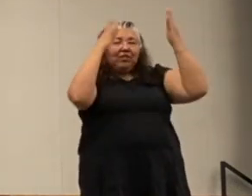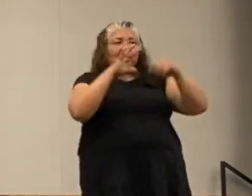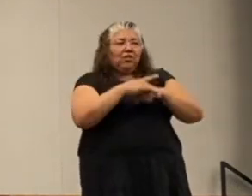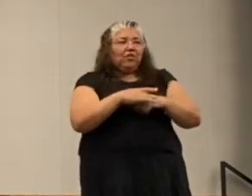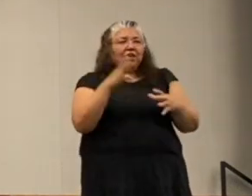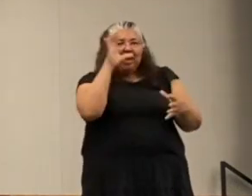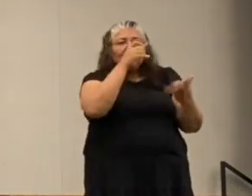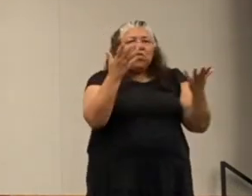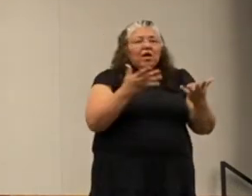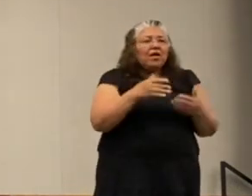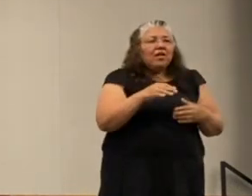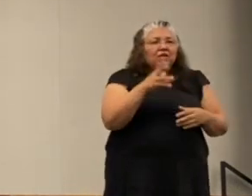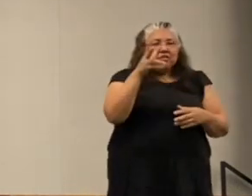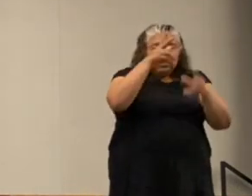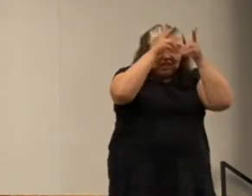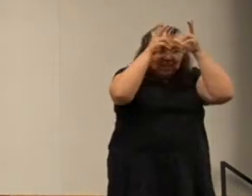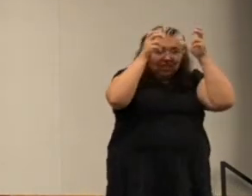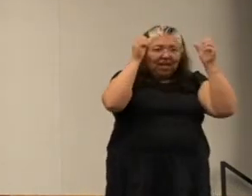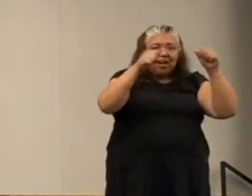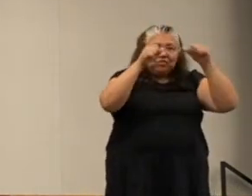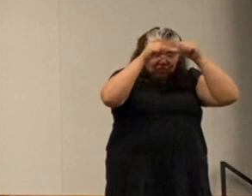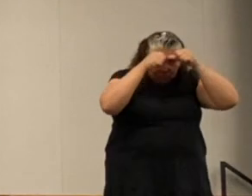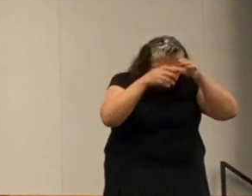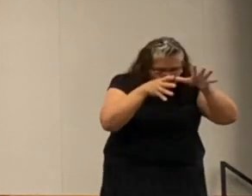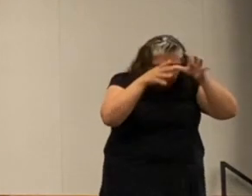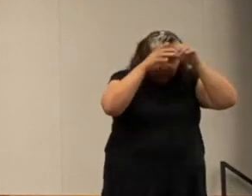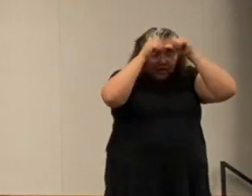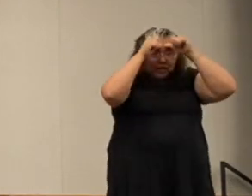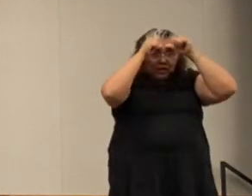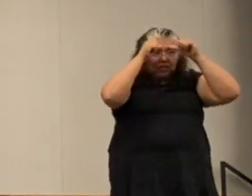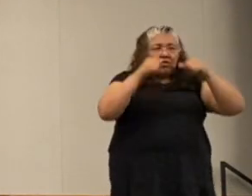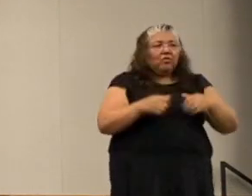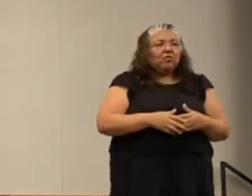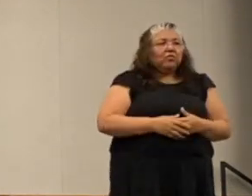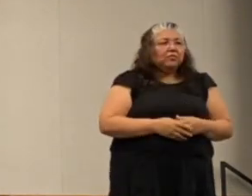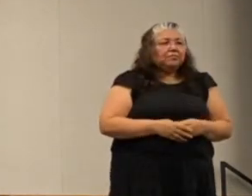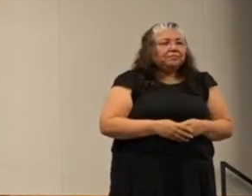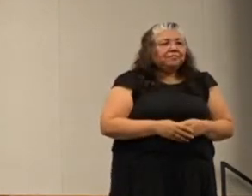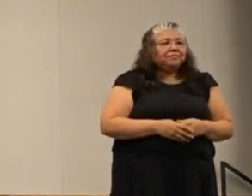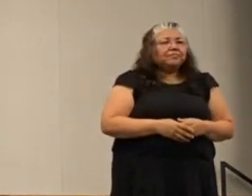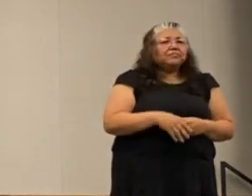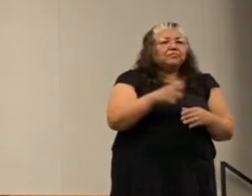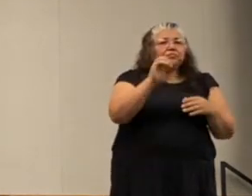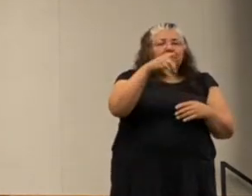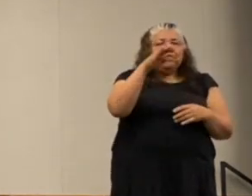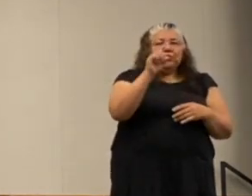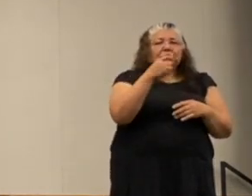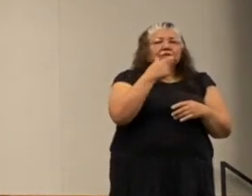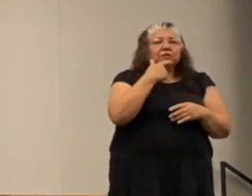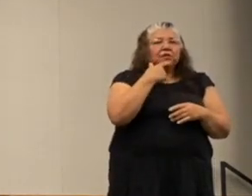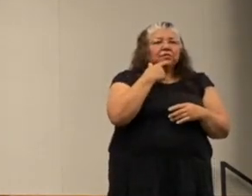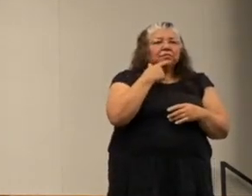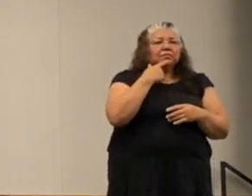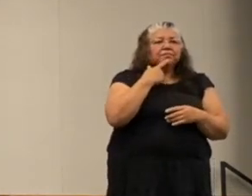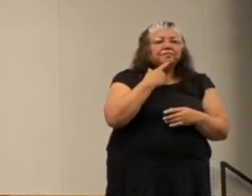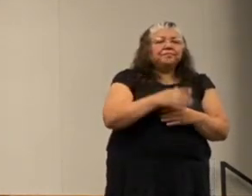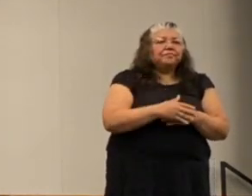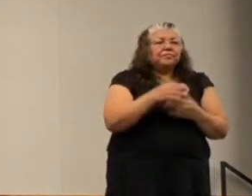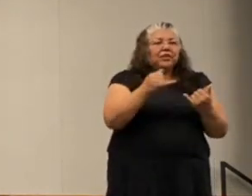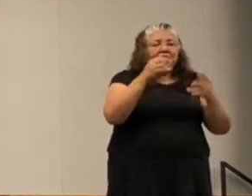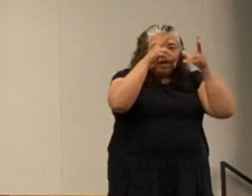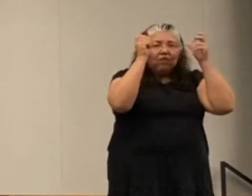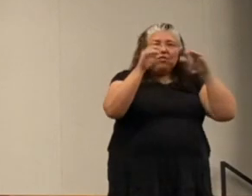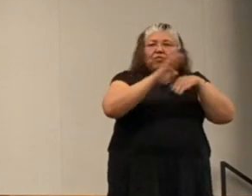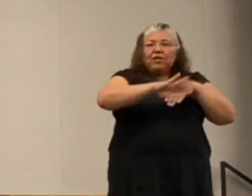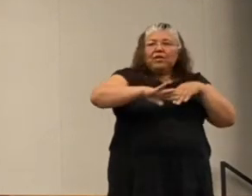guess what? The devil has to bow down to him. Right? In Proverbs chapter 28, verse 1, it says, the evil run away even when